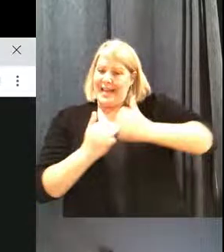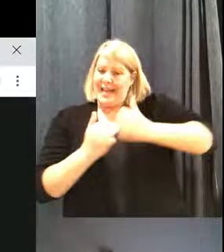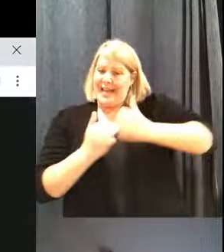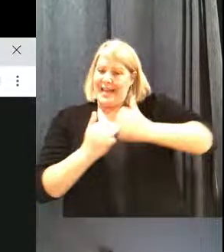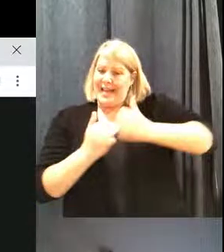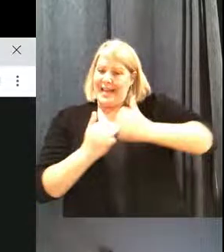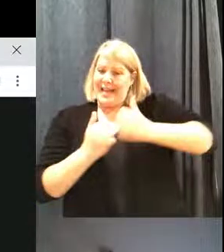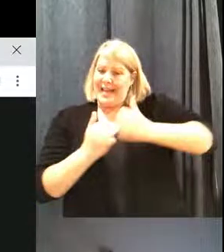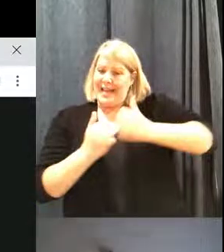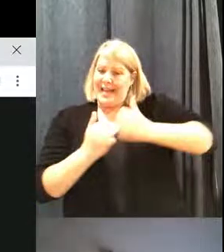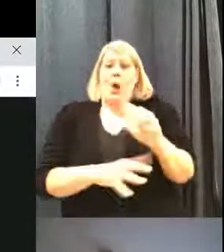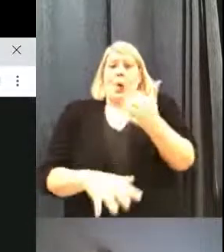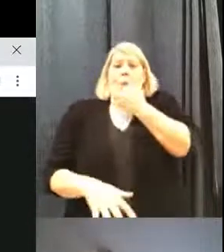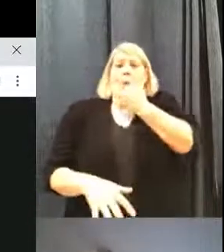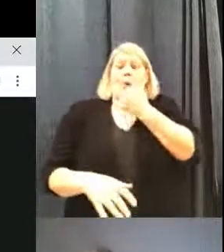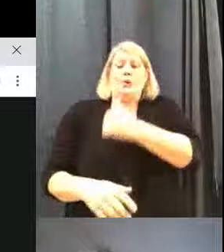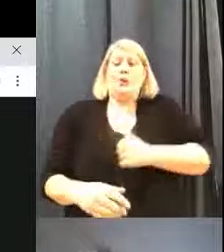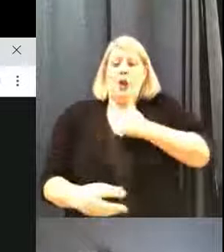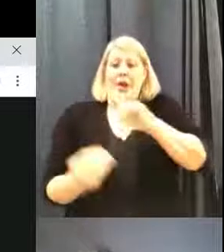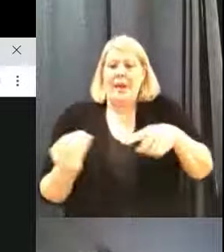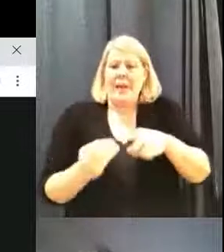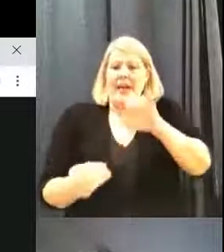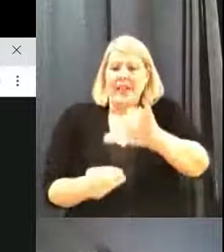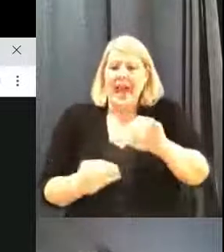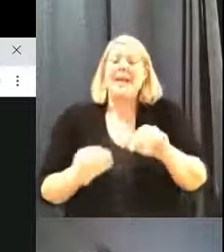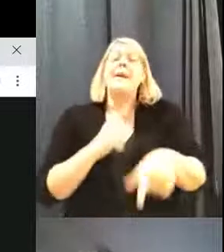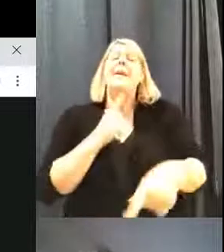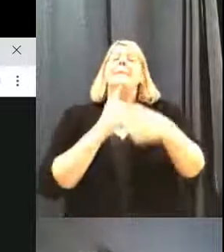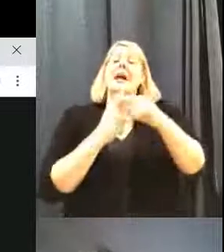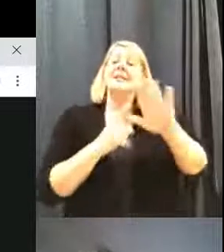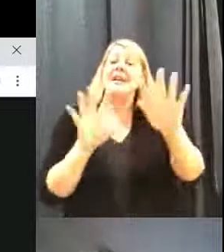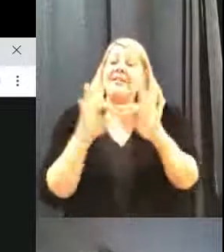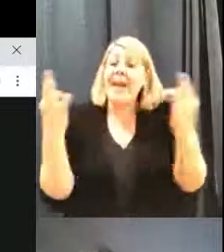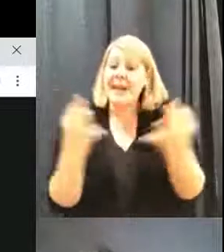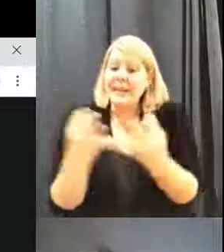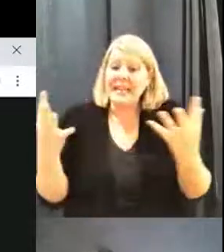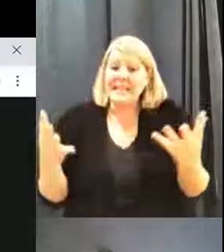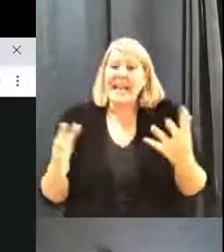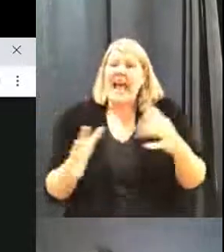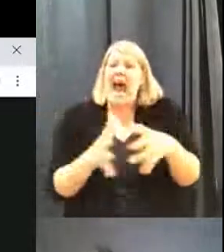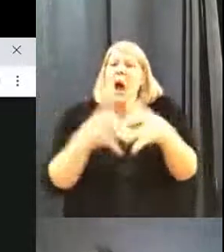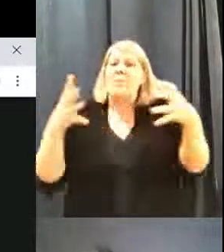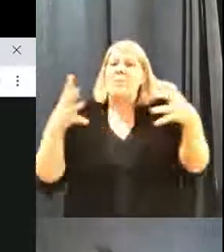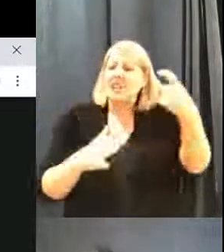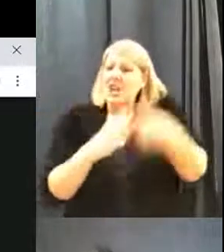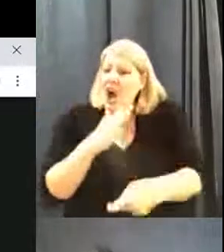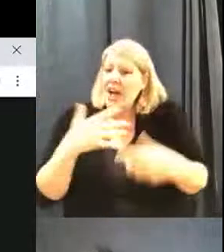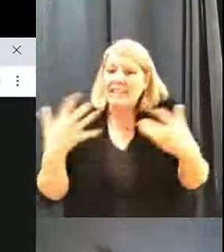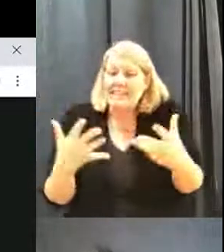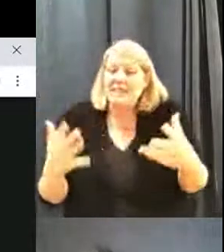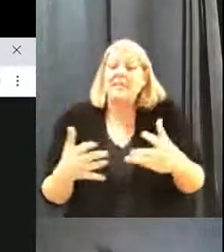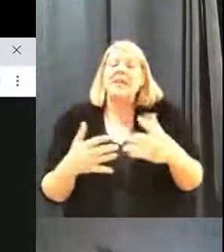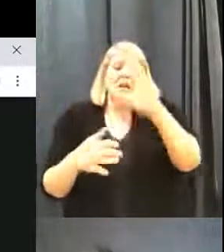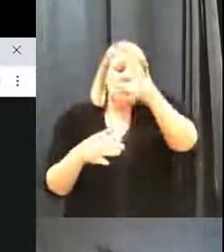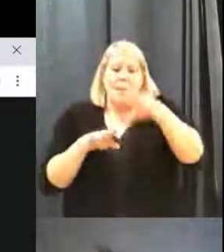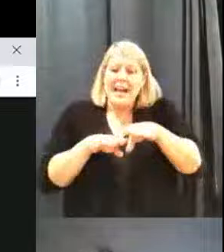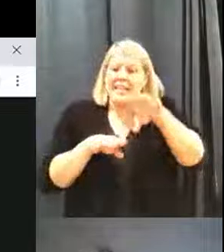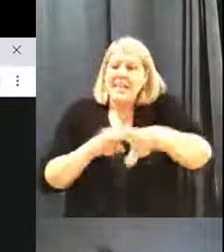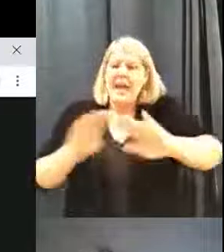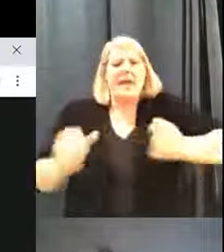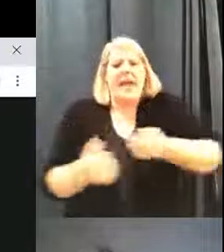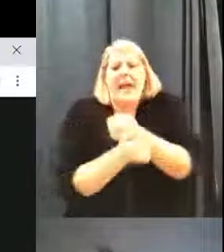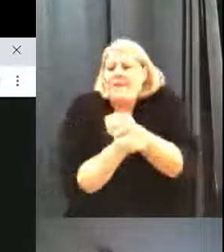disabilities and their families? And at what cost? DirectSTEP is everything you look for